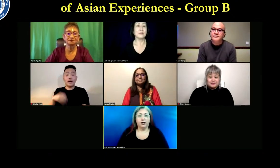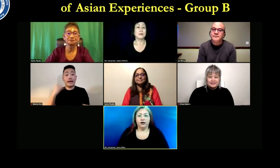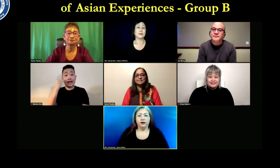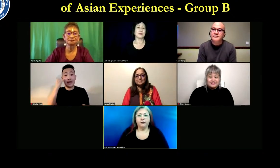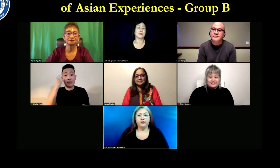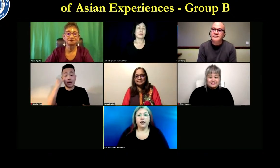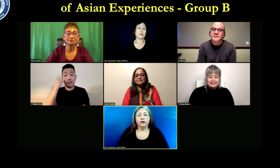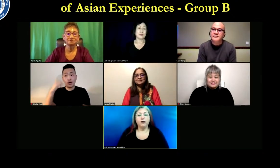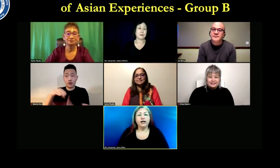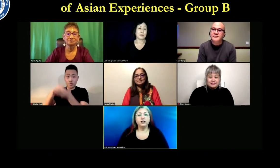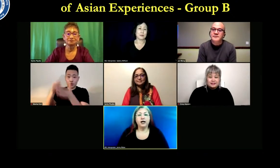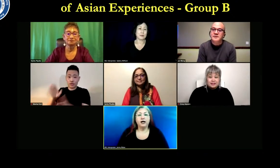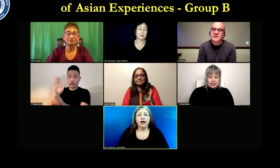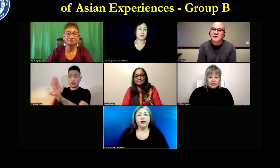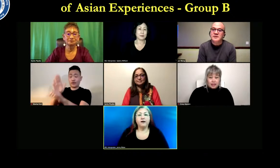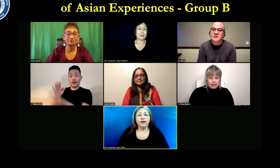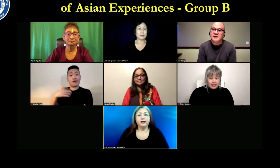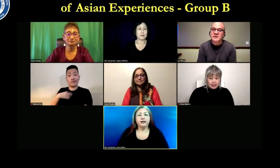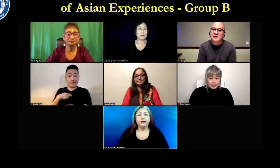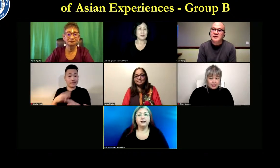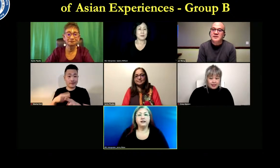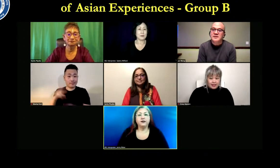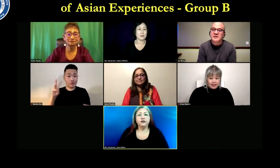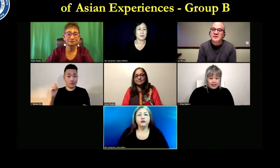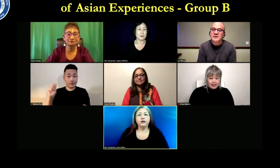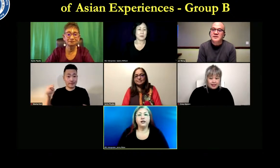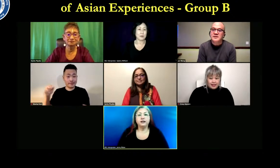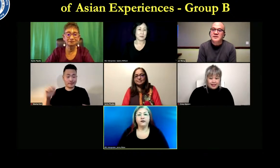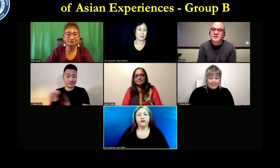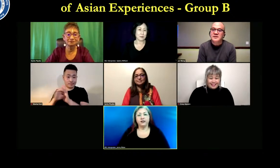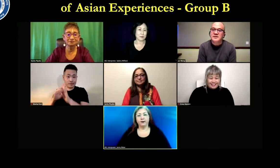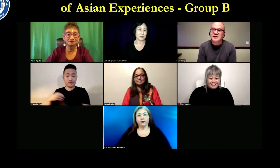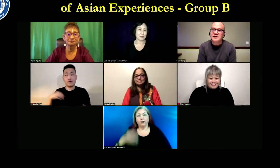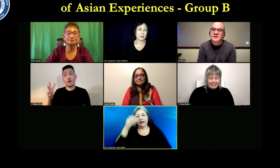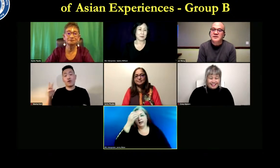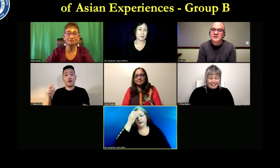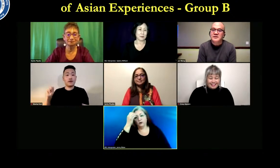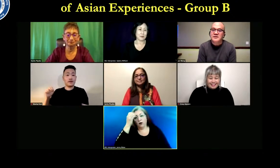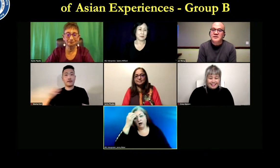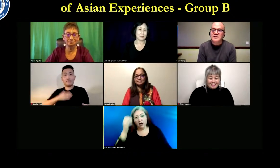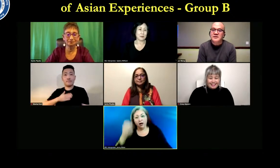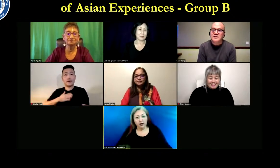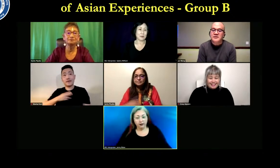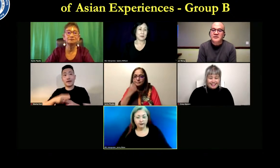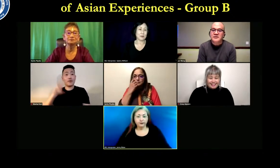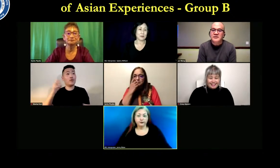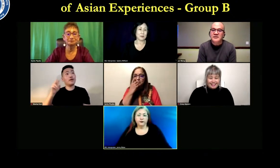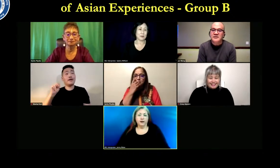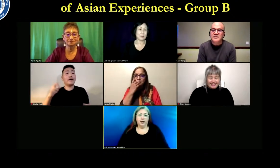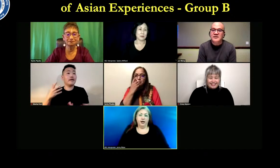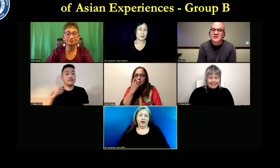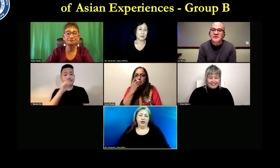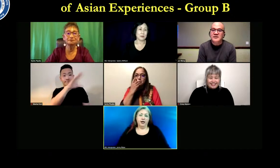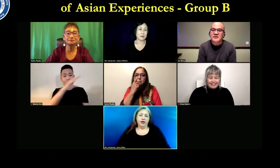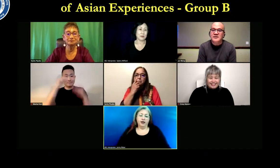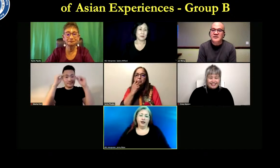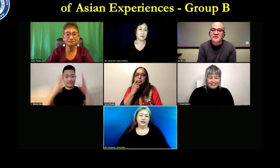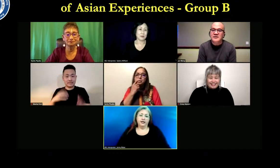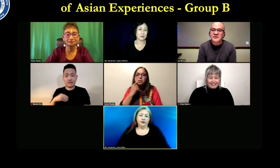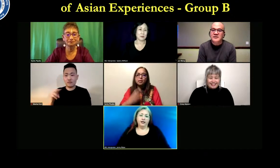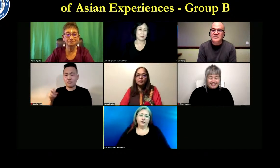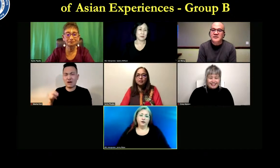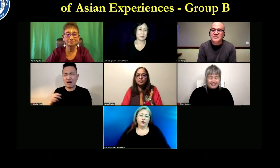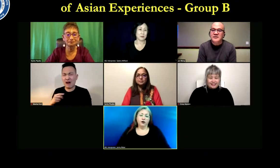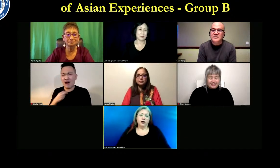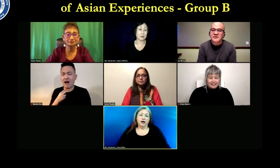wishes are. And the rationale I have behind that is if a student, say, for example, my name is Wong Ha, and I